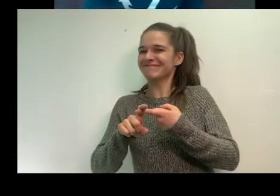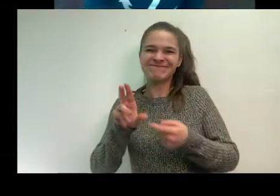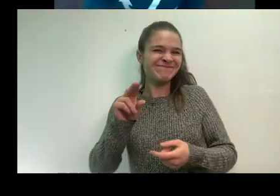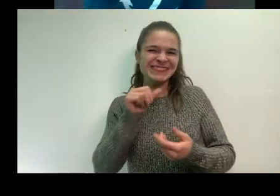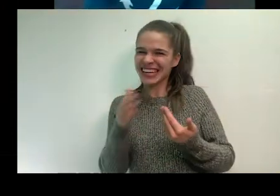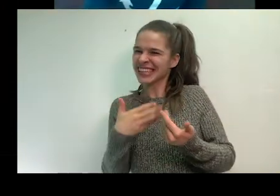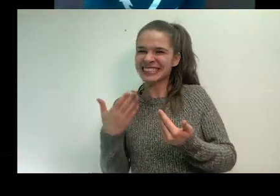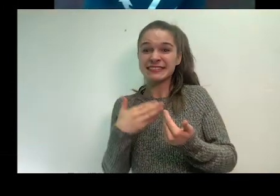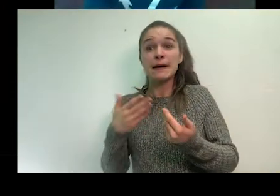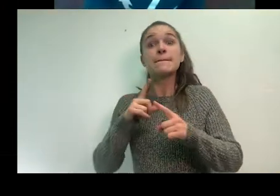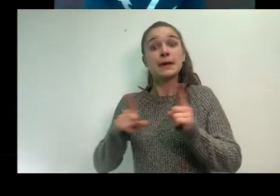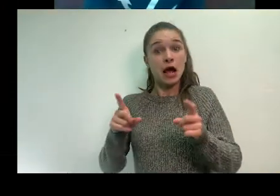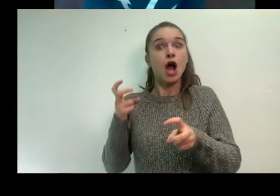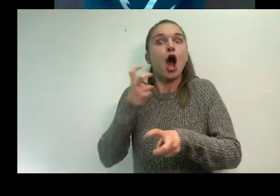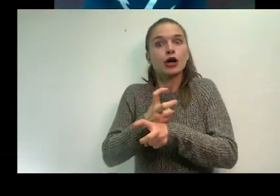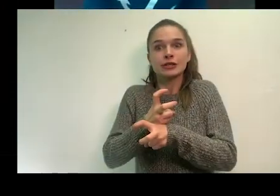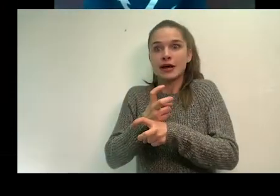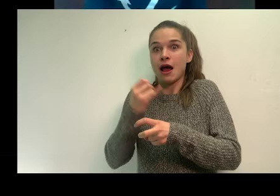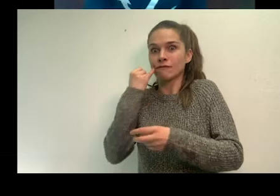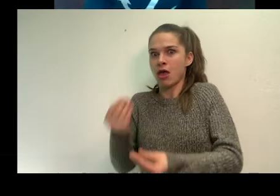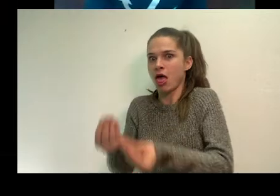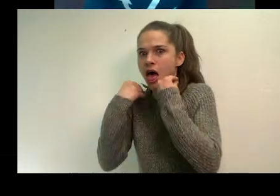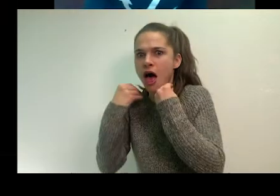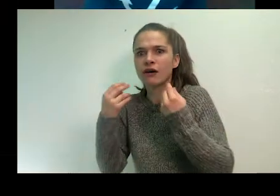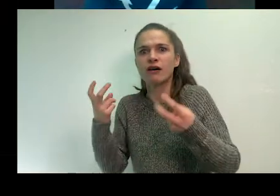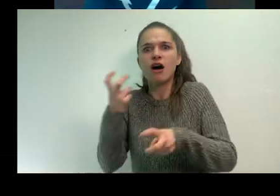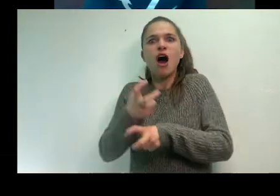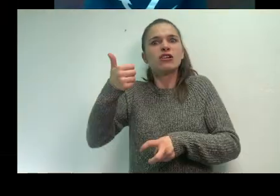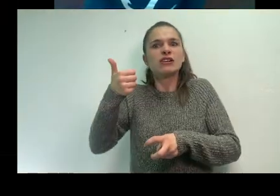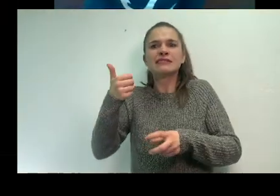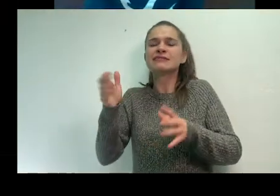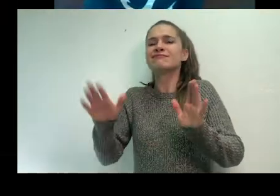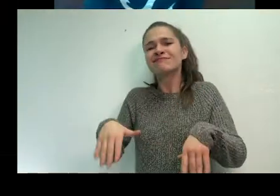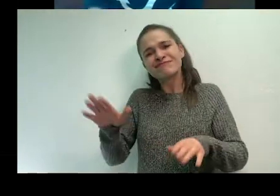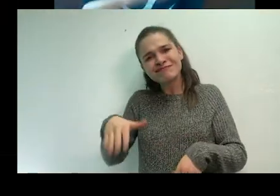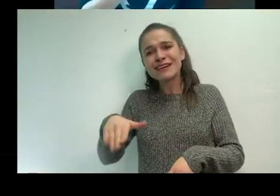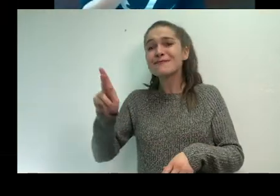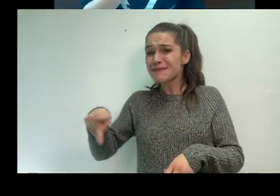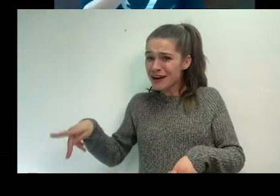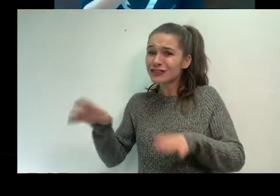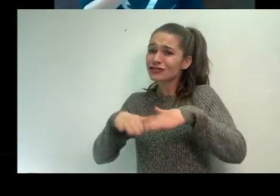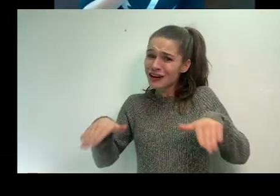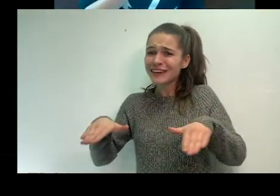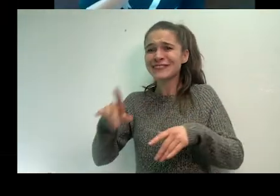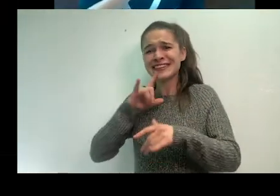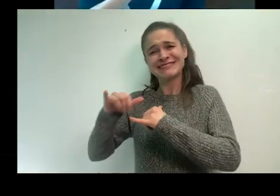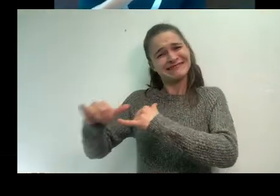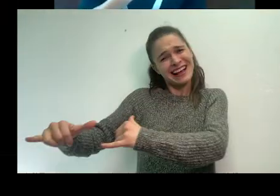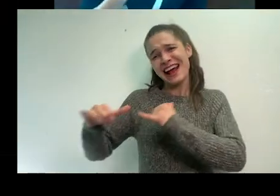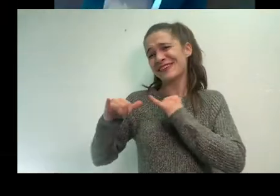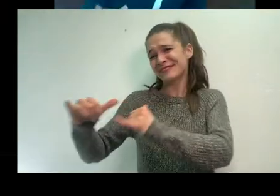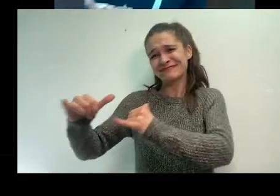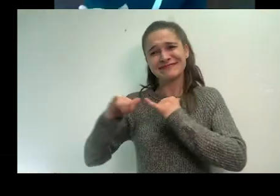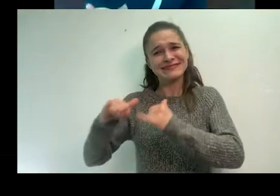especially if you eat them. You see, Penelope, children are the same as us on the inside,